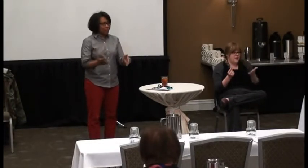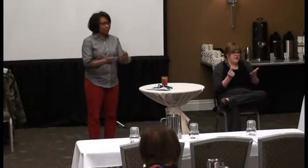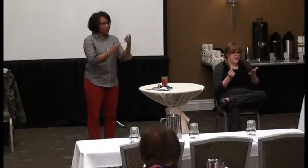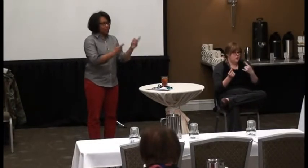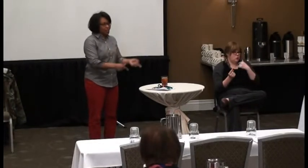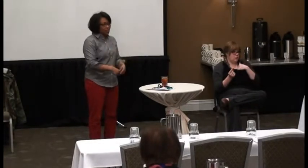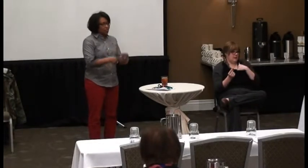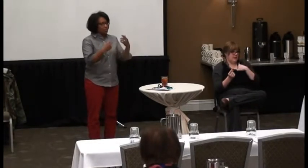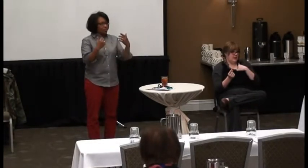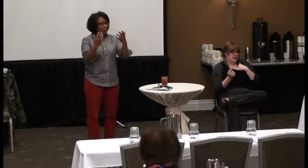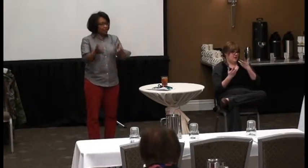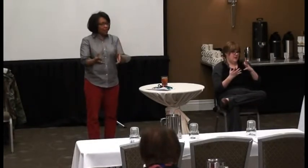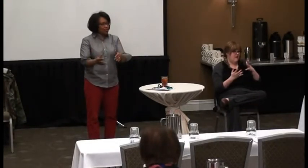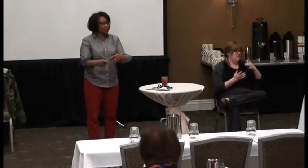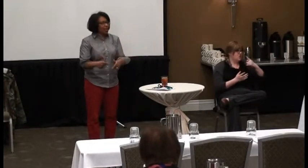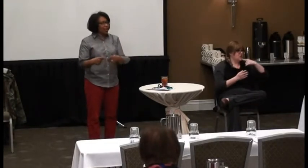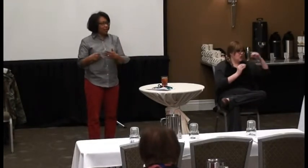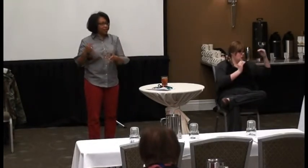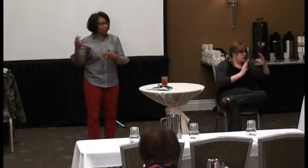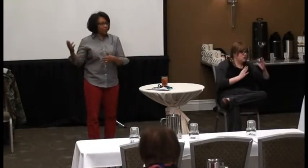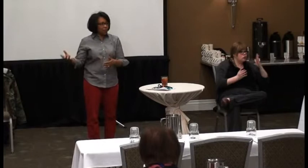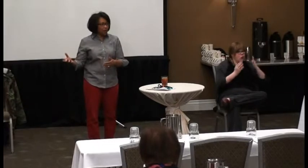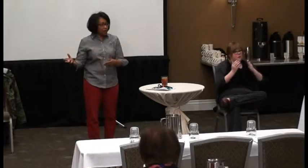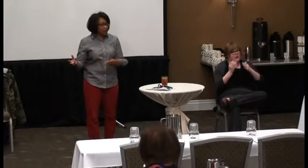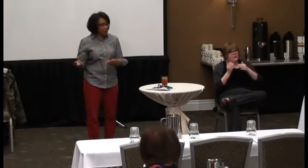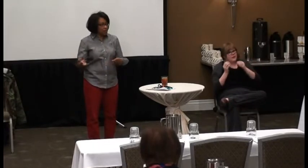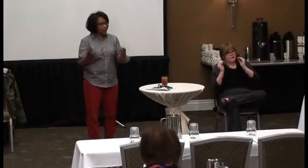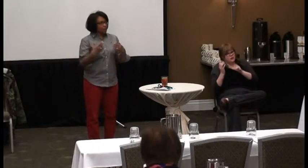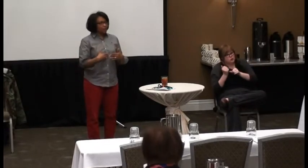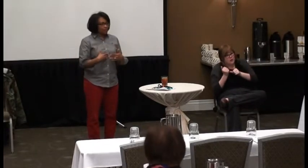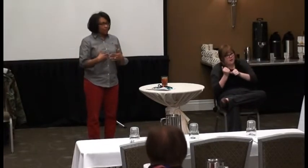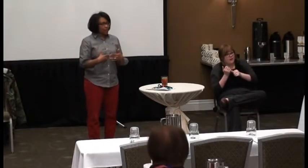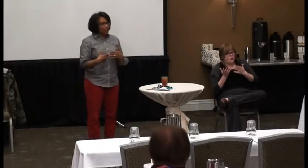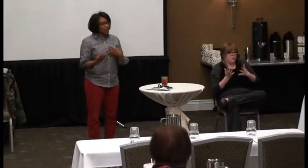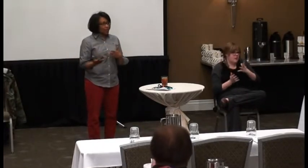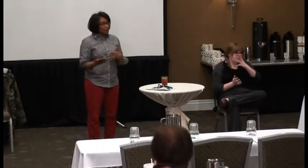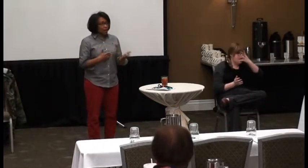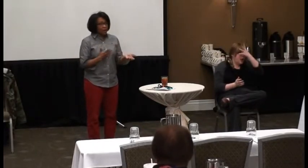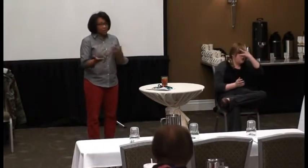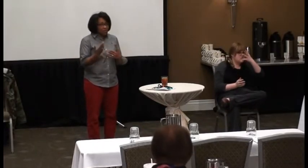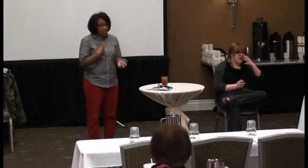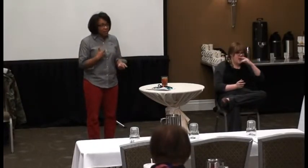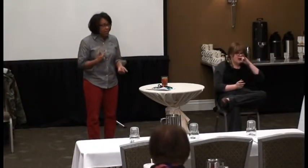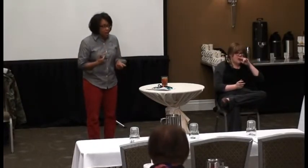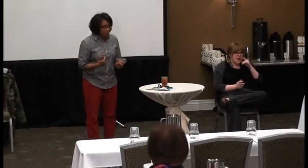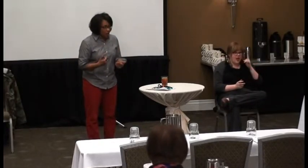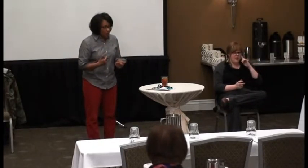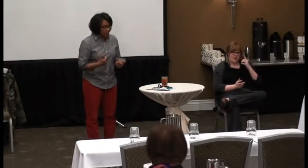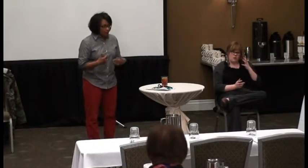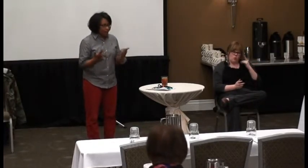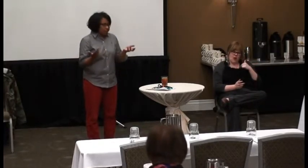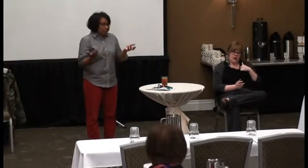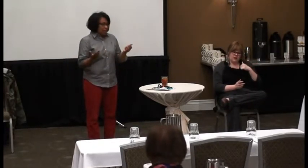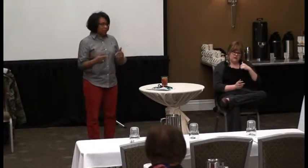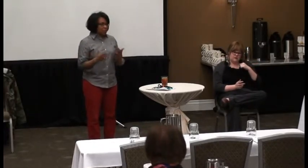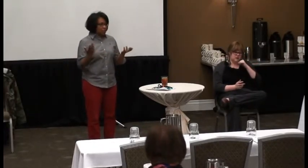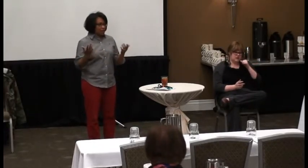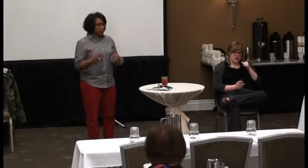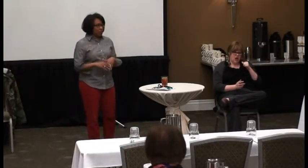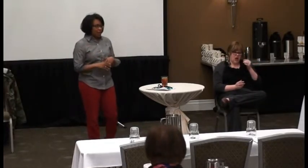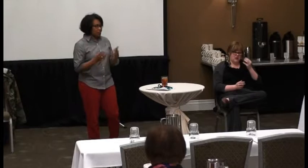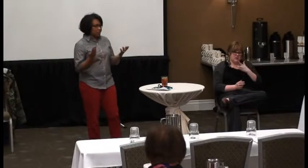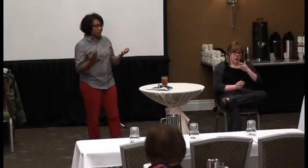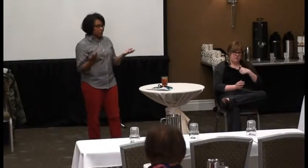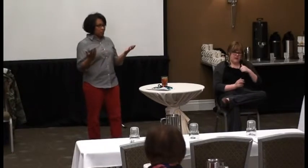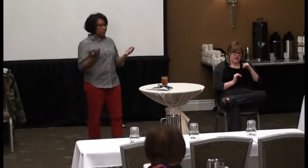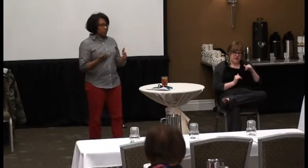they've said to the teachers or the classroom aides or their parents. And it's like, how come you don't say that to me? I don't